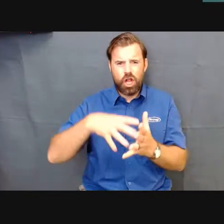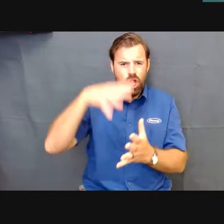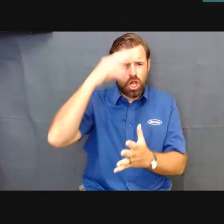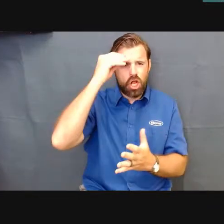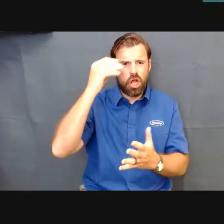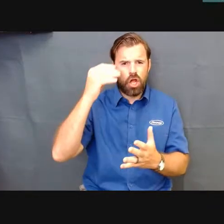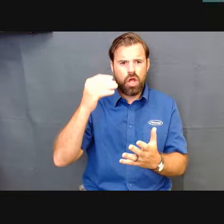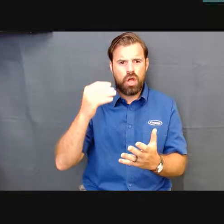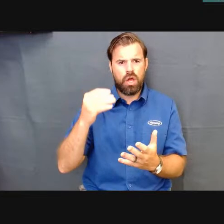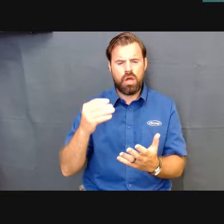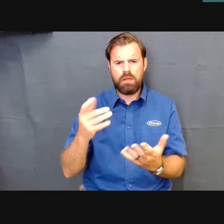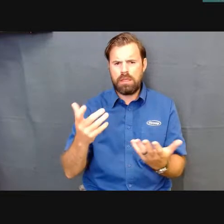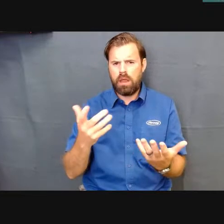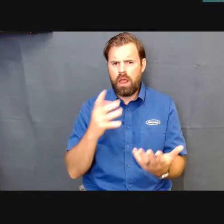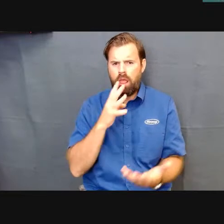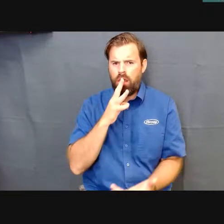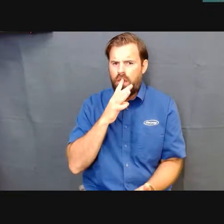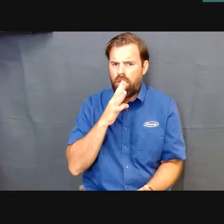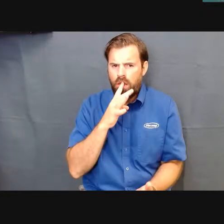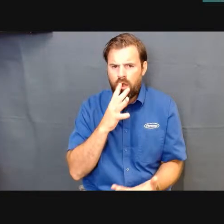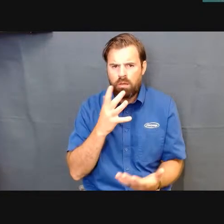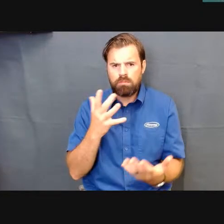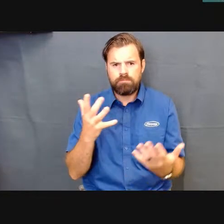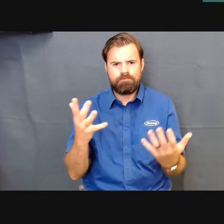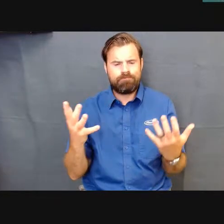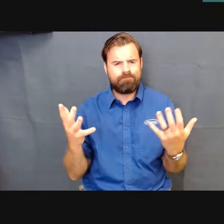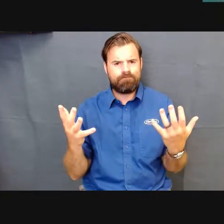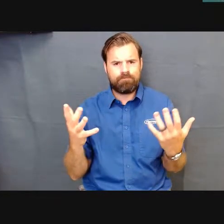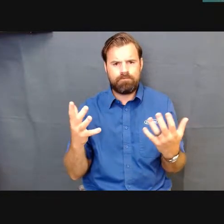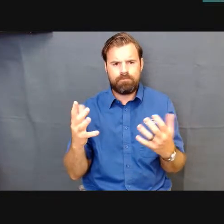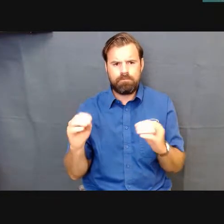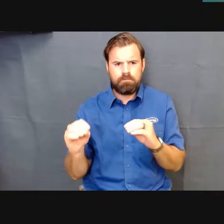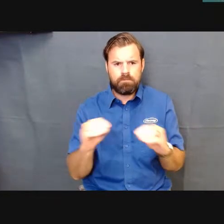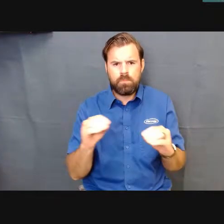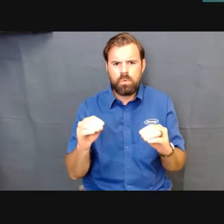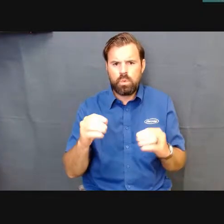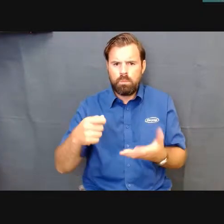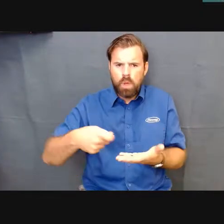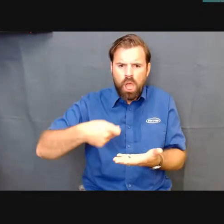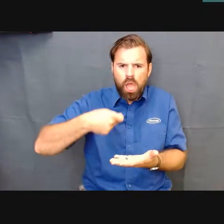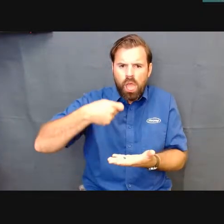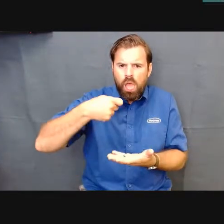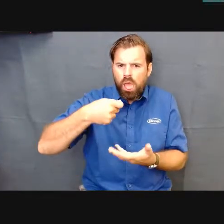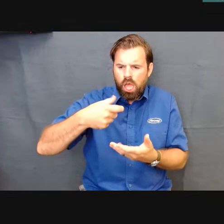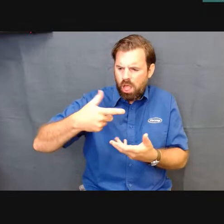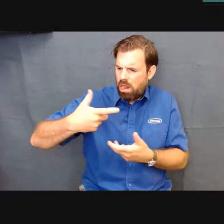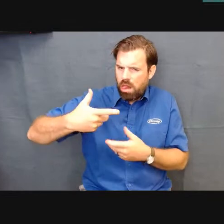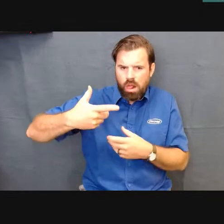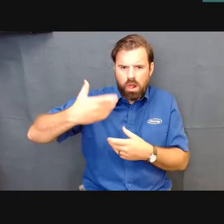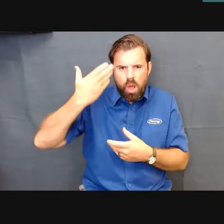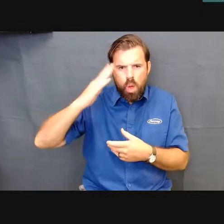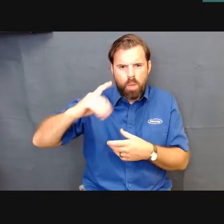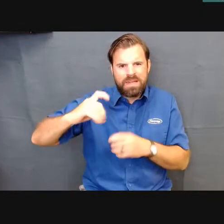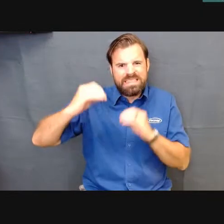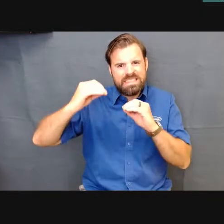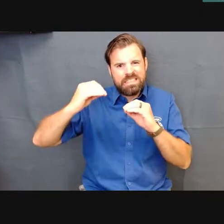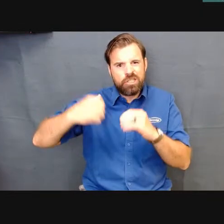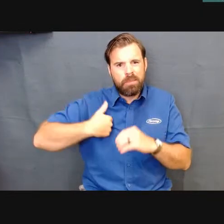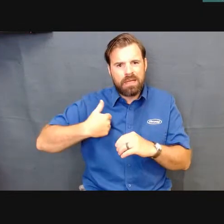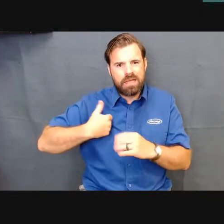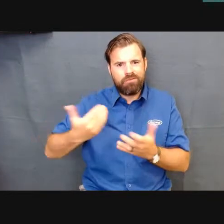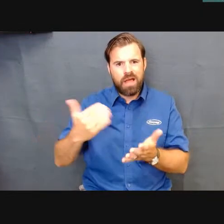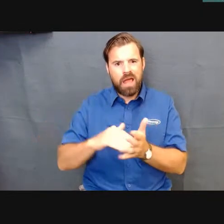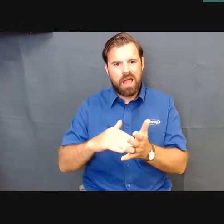I had to learn how to feed myself. As a matter of